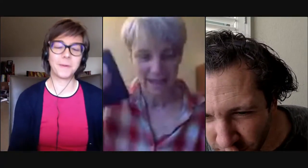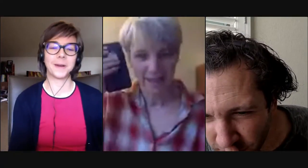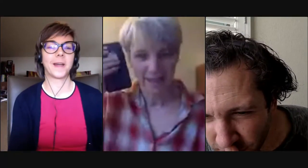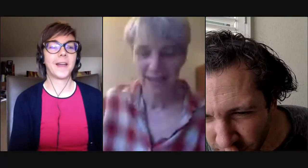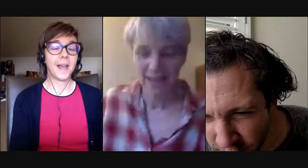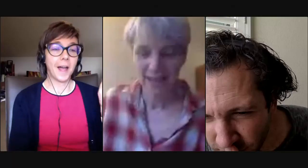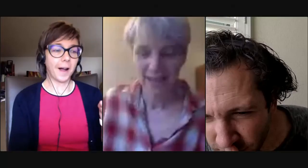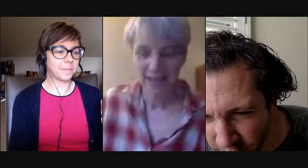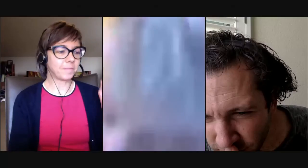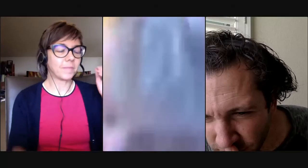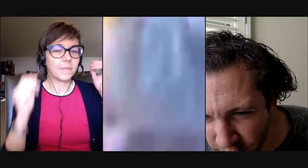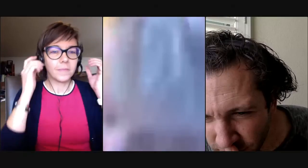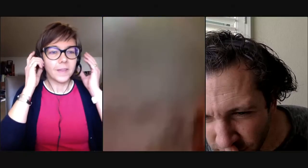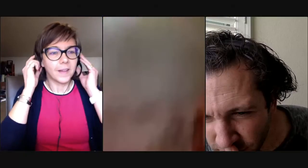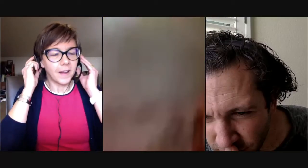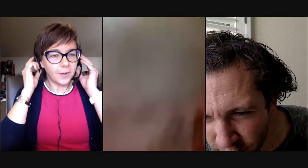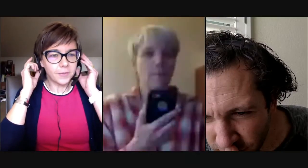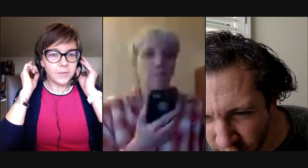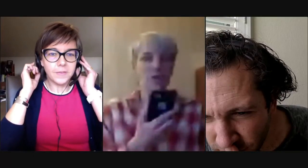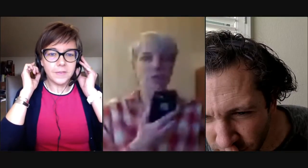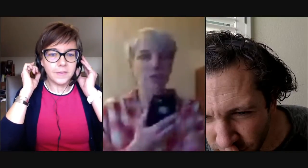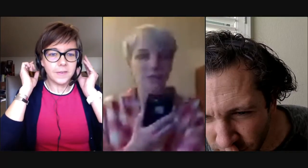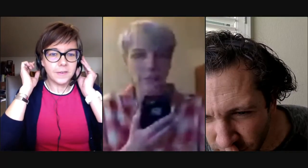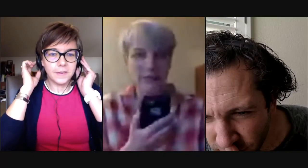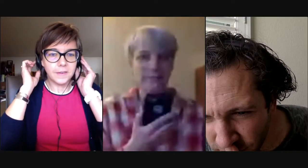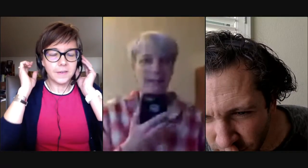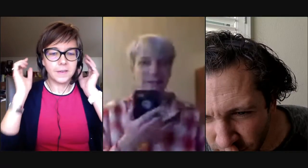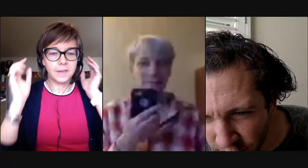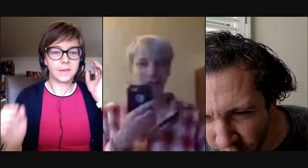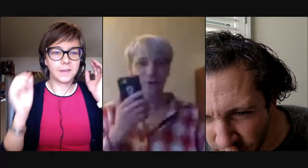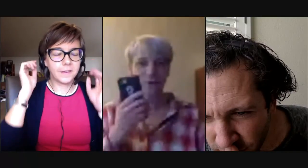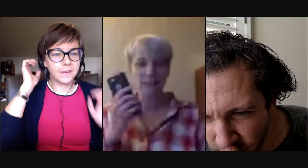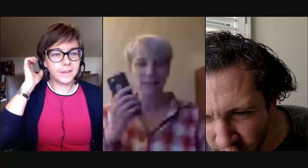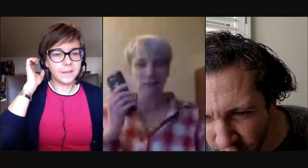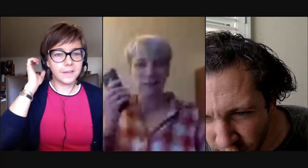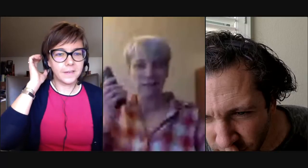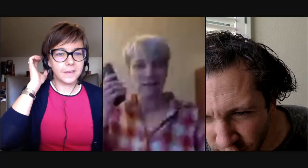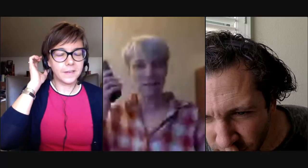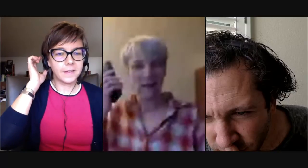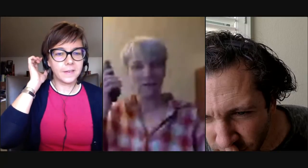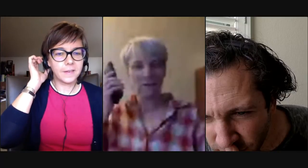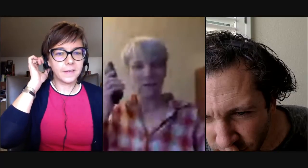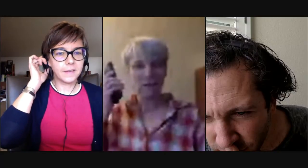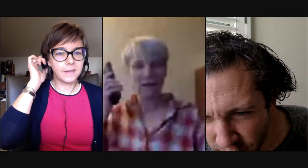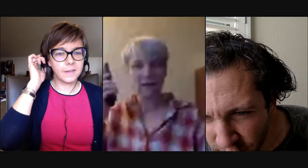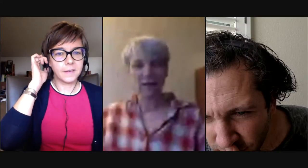anyway. No, I promise you the computer is completely silent. The only sound in the room is coming out of the phone in my hand. If